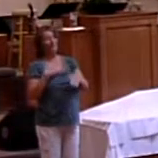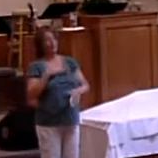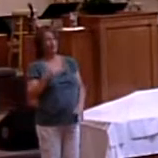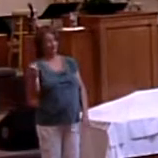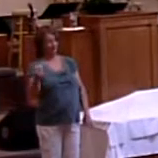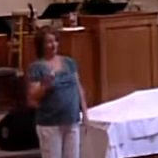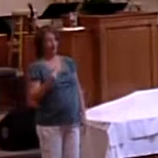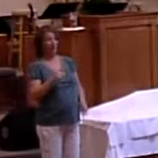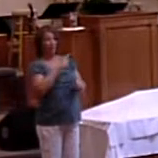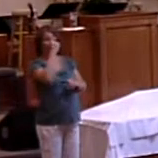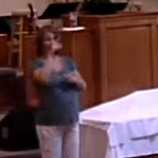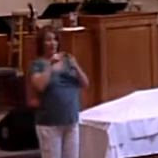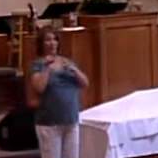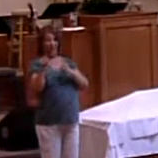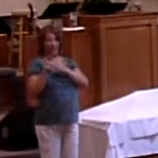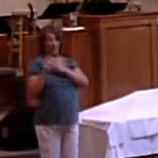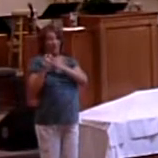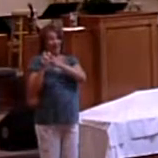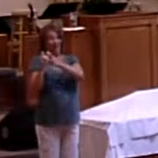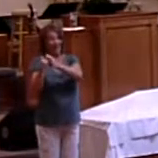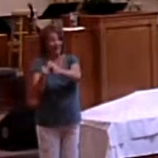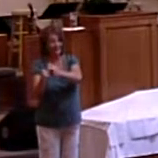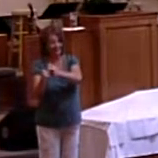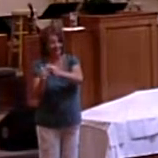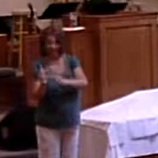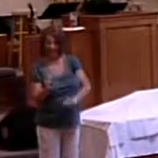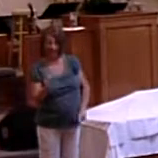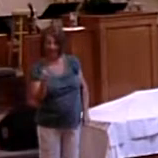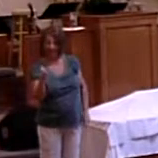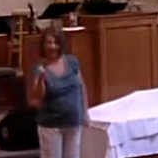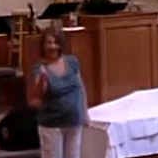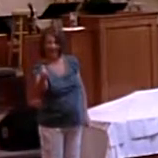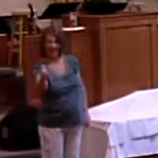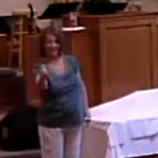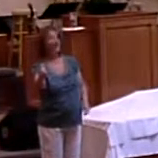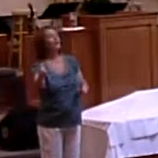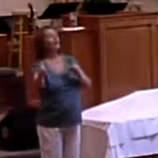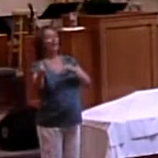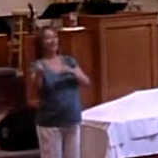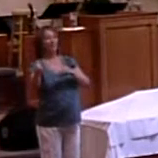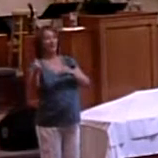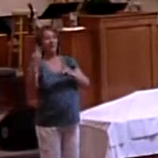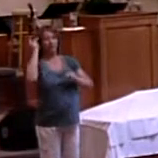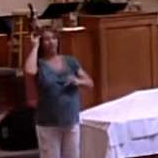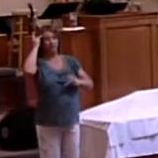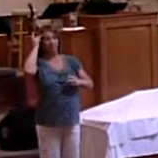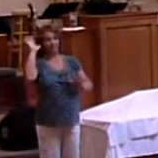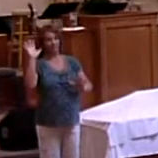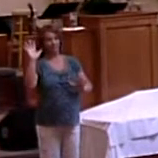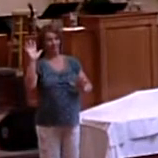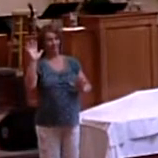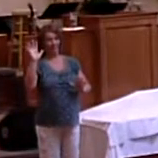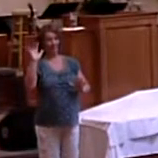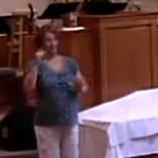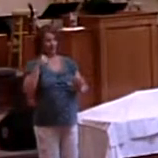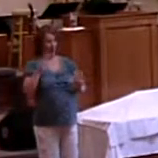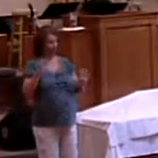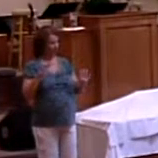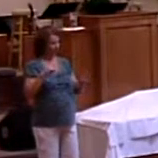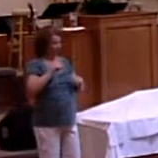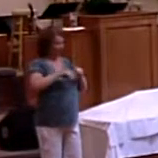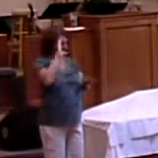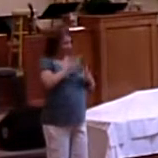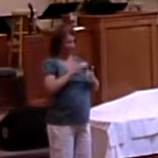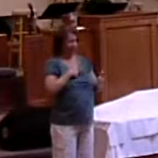he runs, he gets himself into a position, he flips out for a second. Like, I can't believe I've gone this far